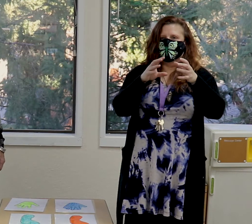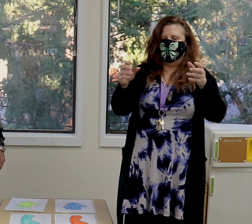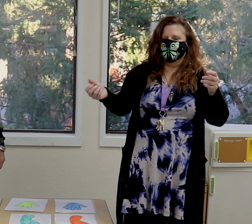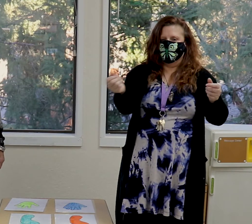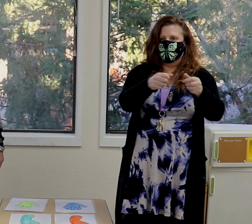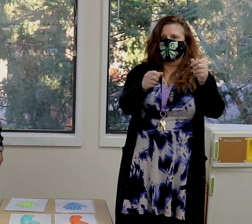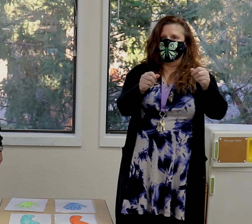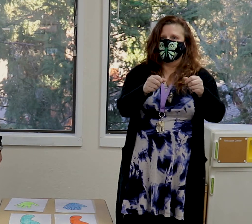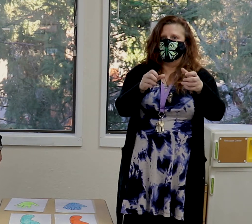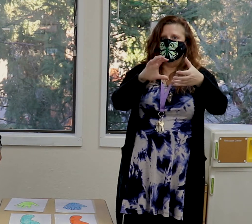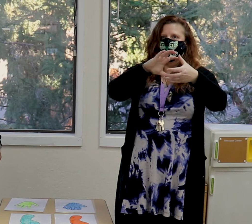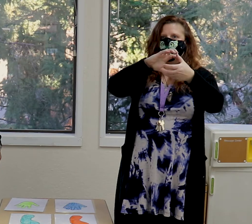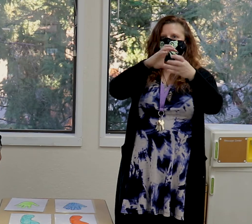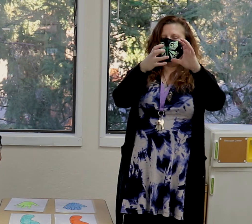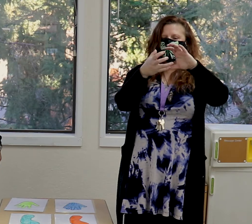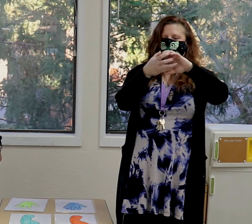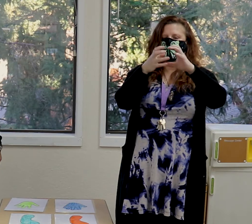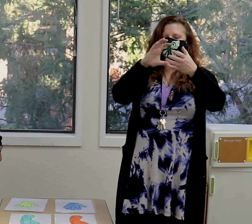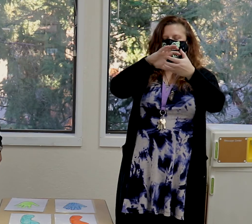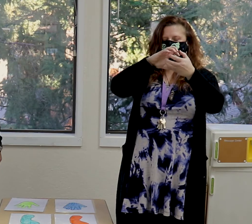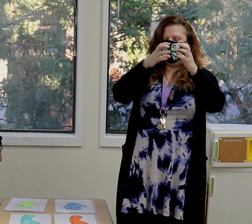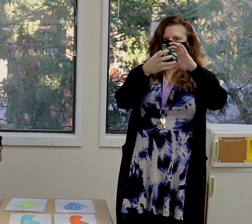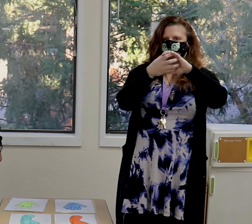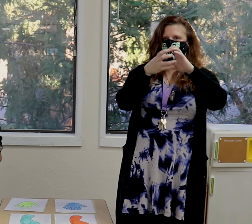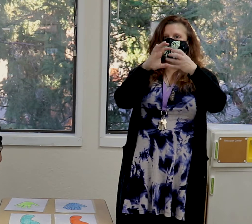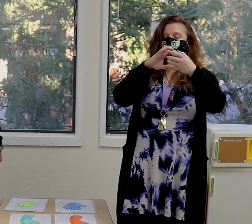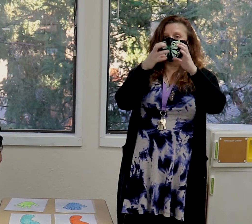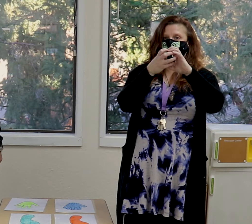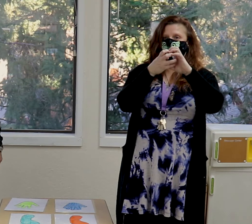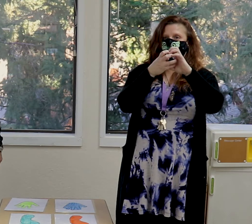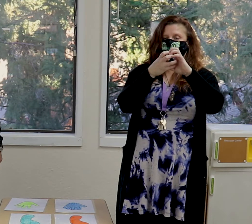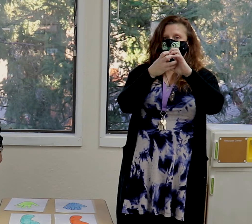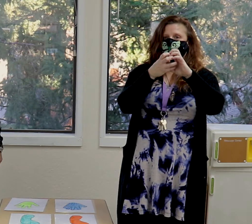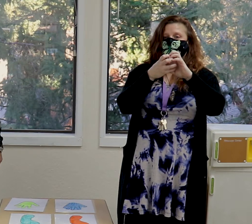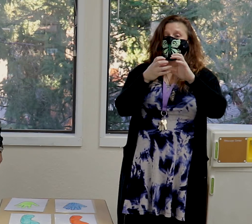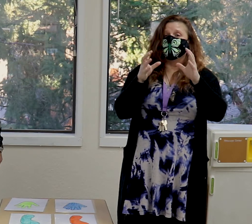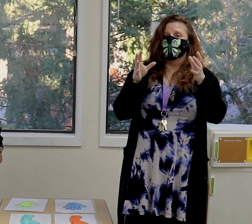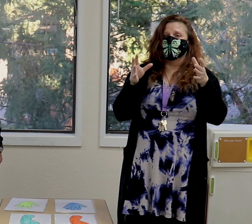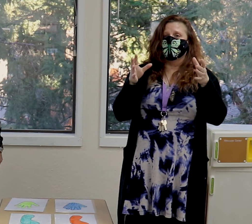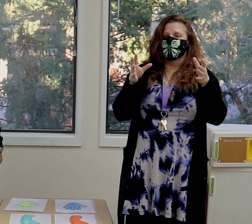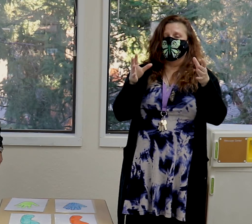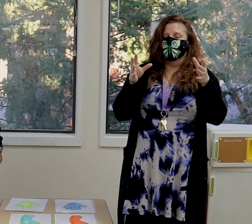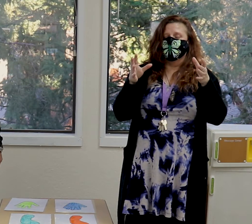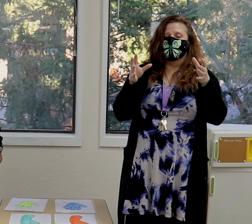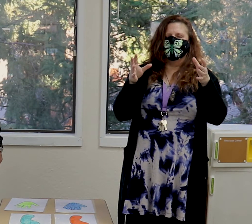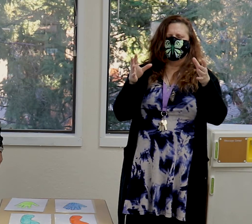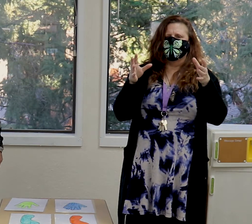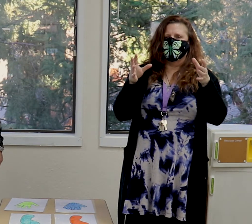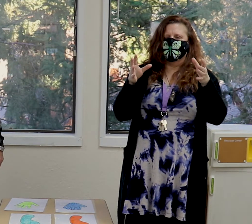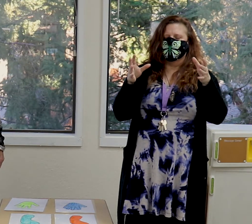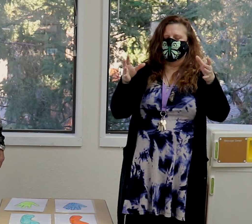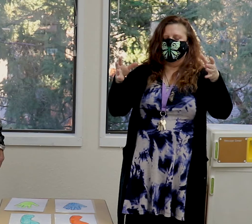tinfoil you wrap things in, and you make them, squish it up into a ball. And you take any kind of box